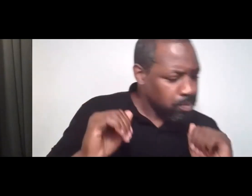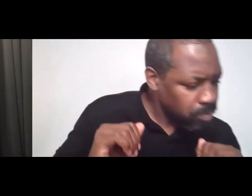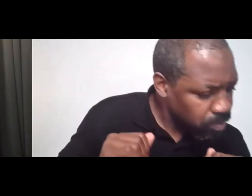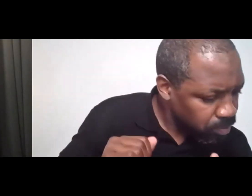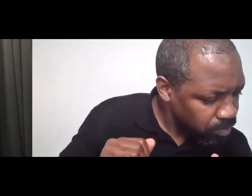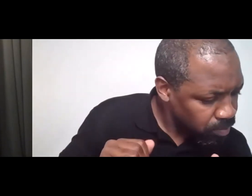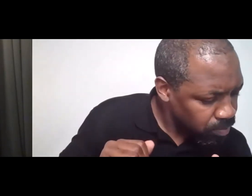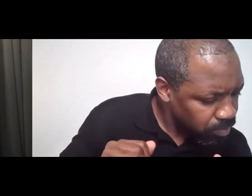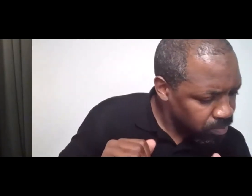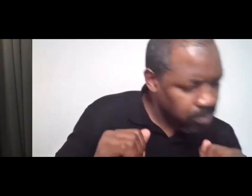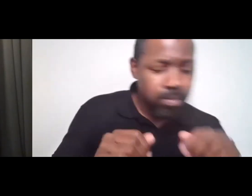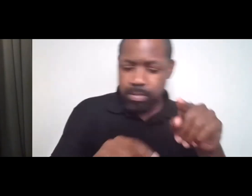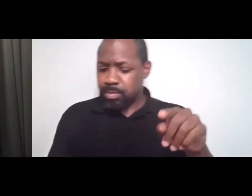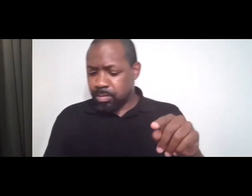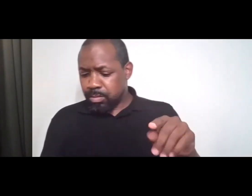I'm going to move on.